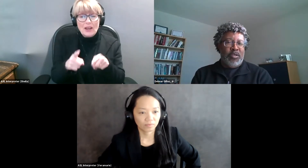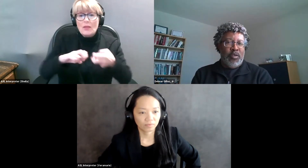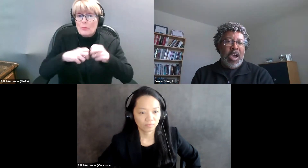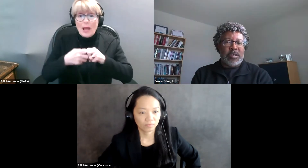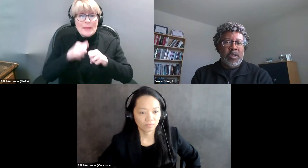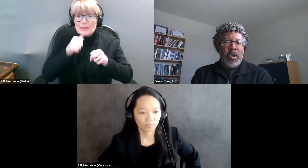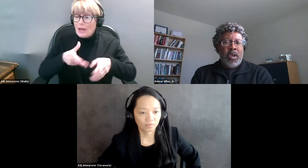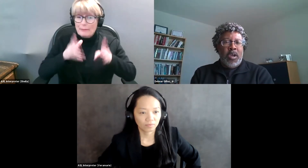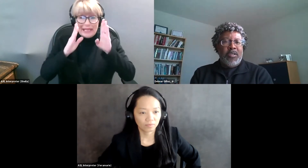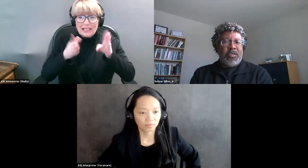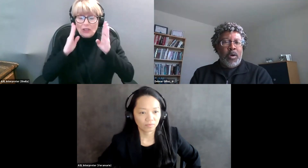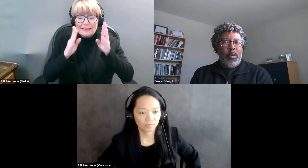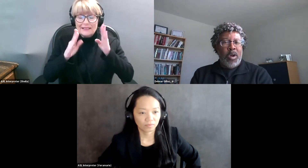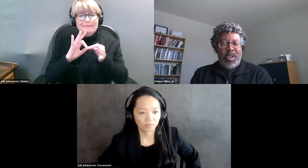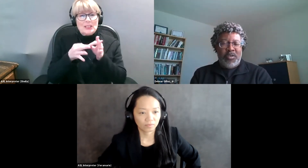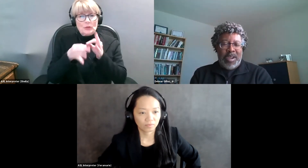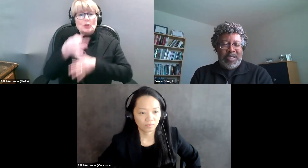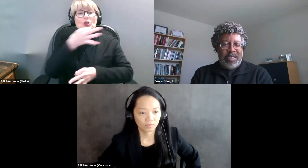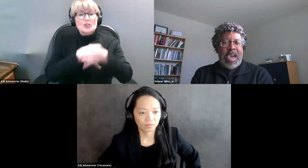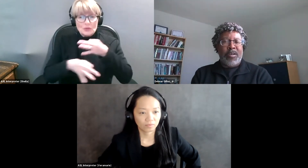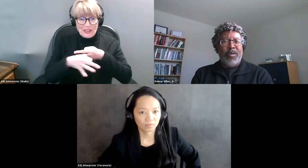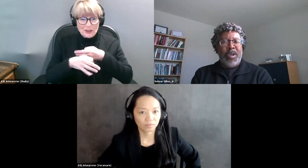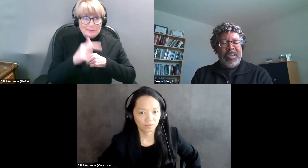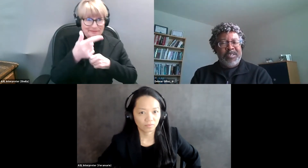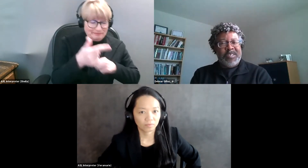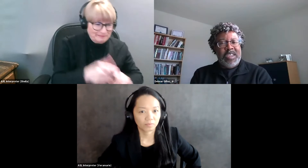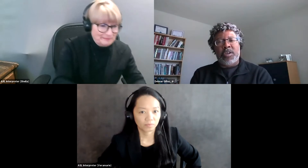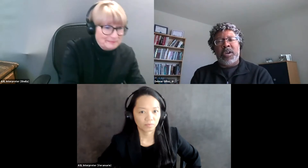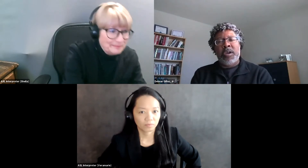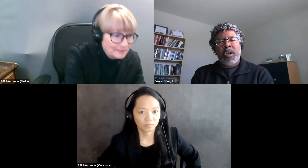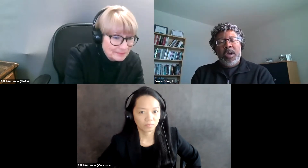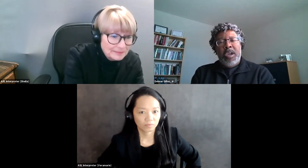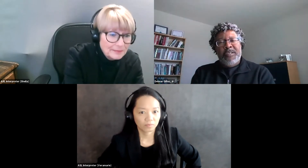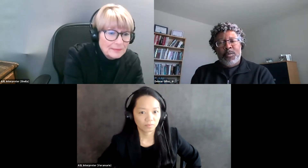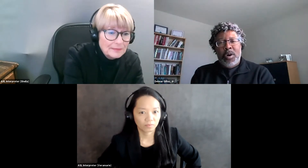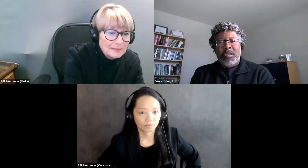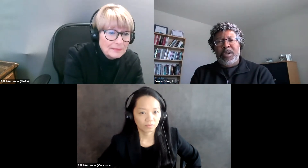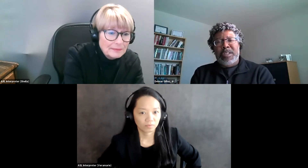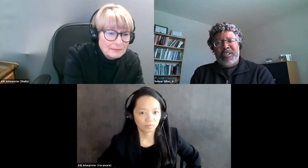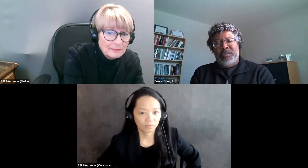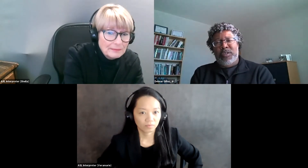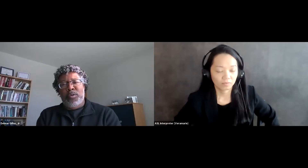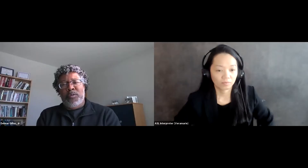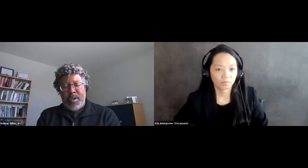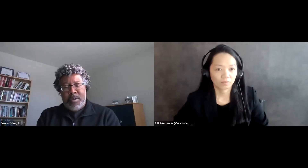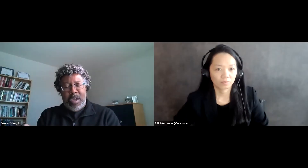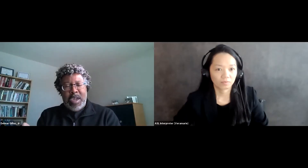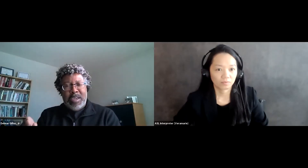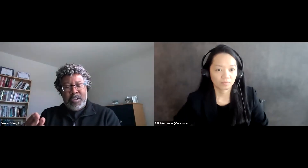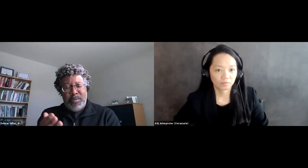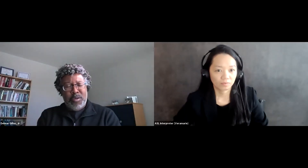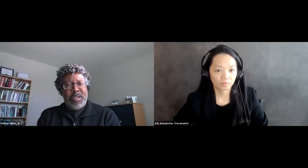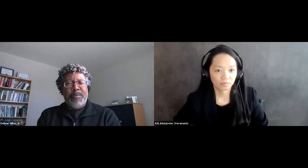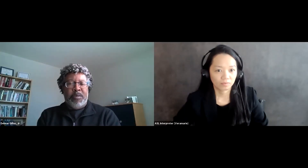being addressed. And so what we tried to tackle in CEJA is what do we need to do from